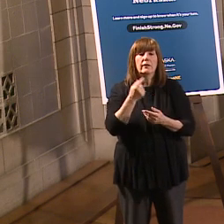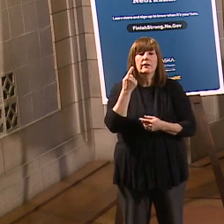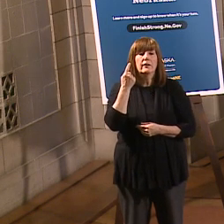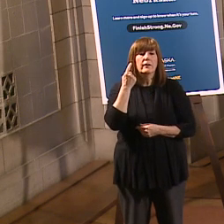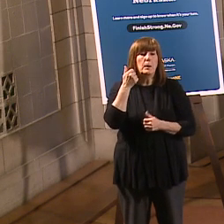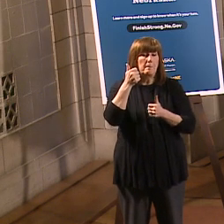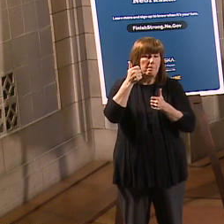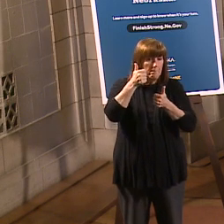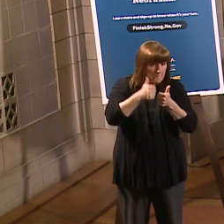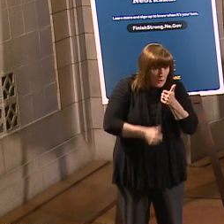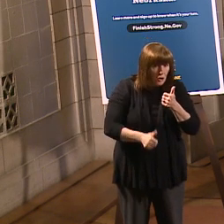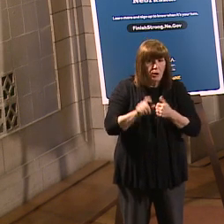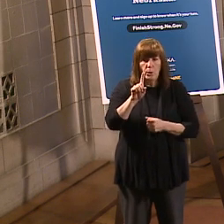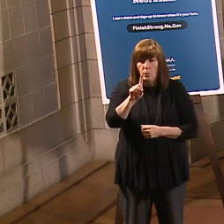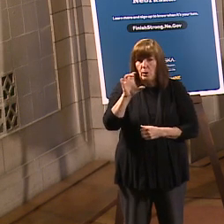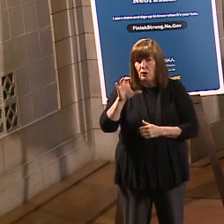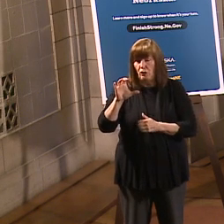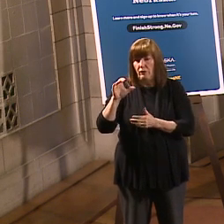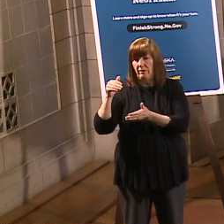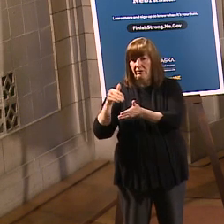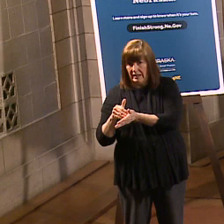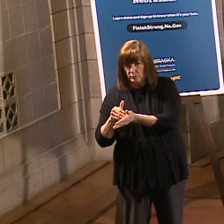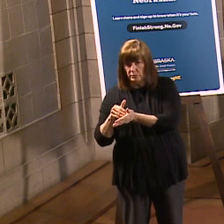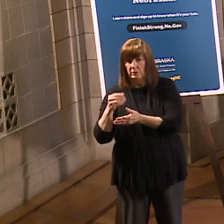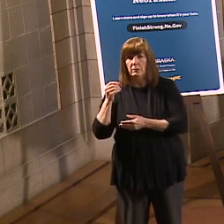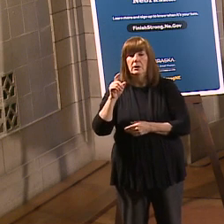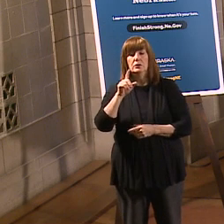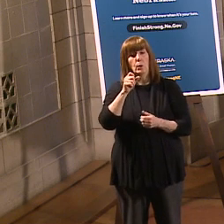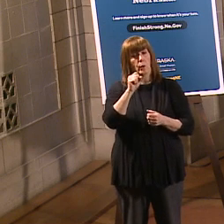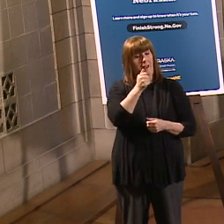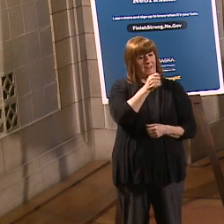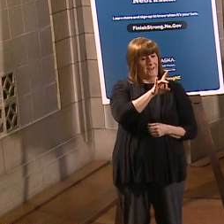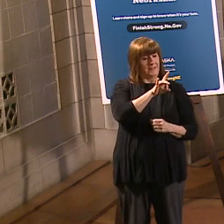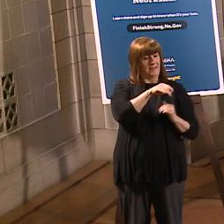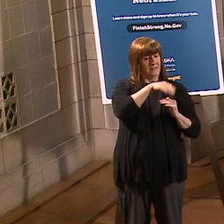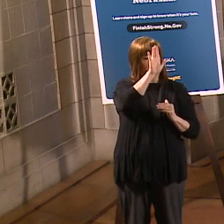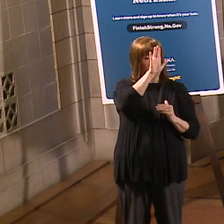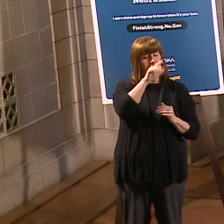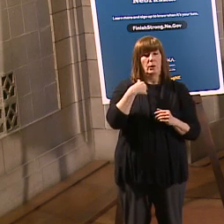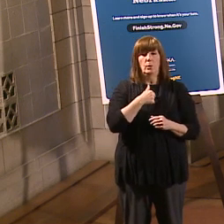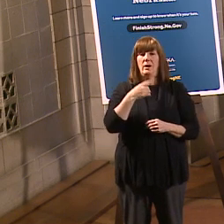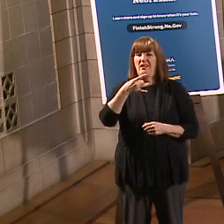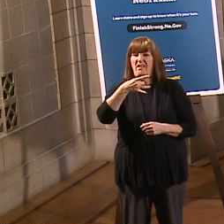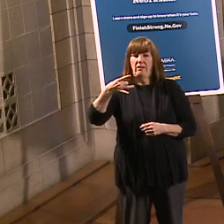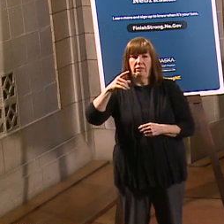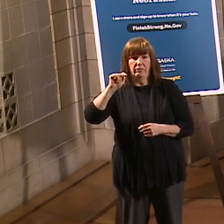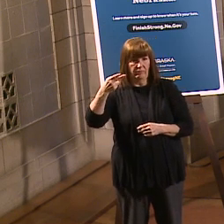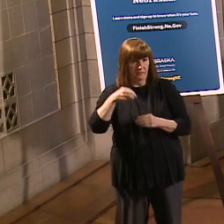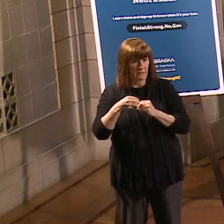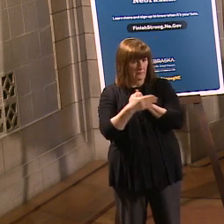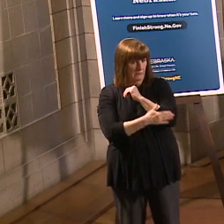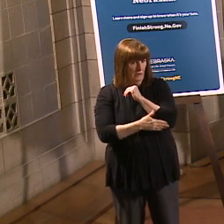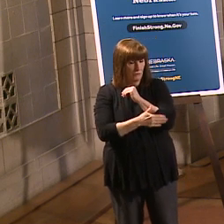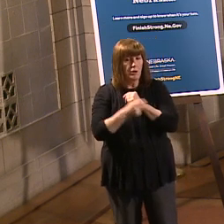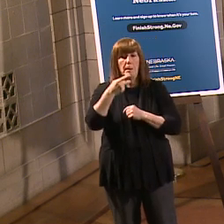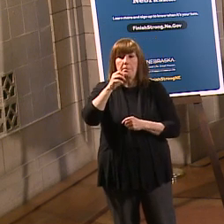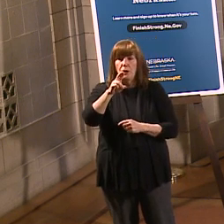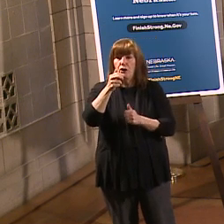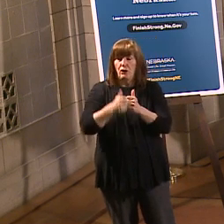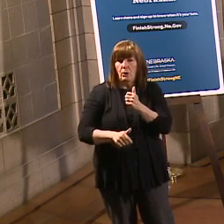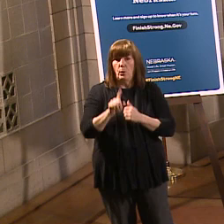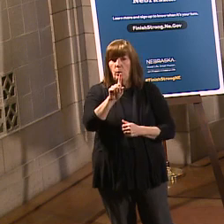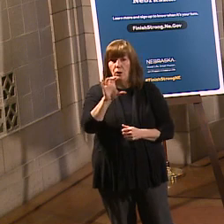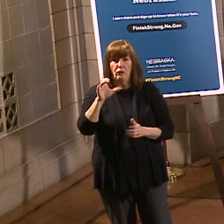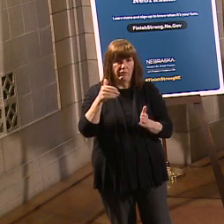per 100,000. So per 100,000 of 18-year-olds or older, we're number 8 in the country. So all good news there. And